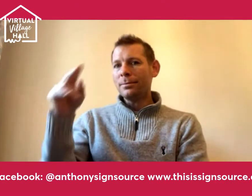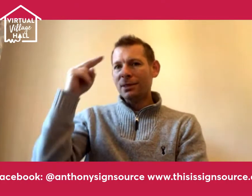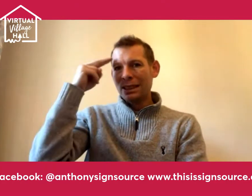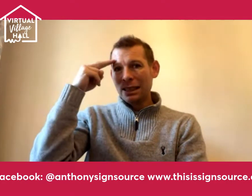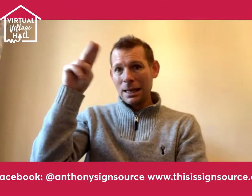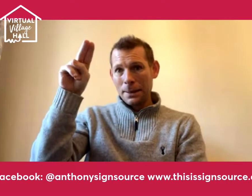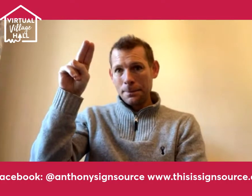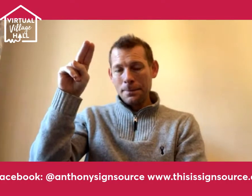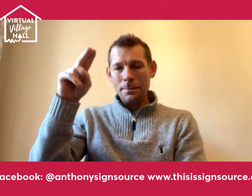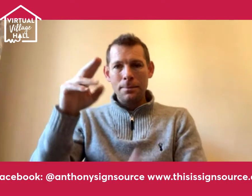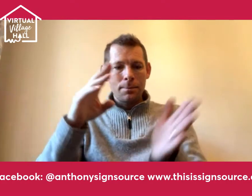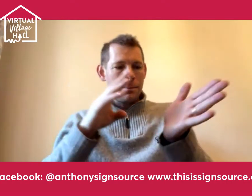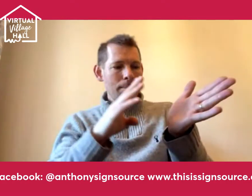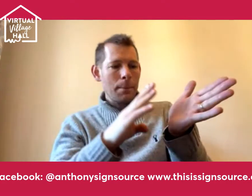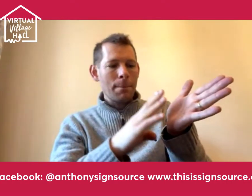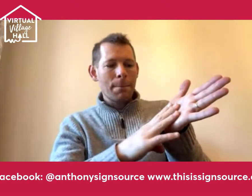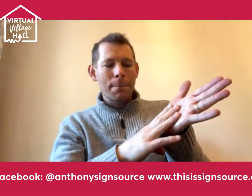And this friend's name